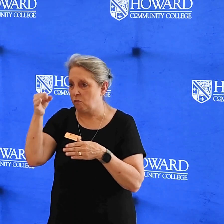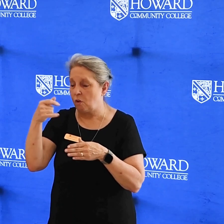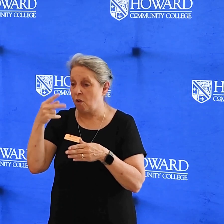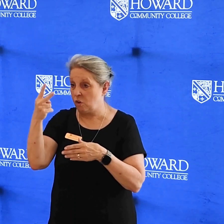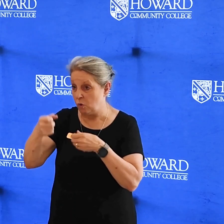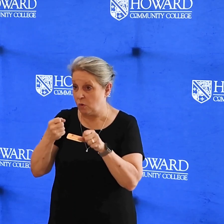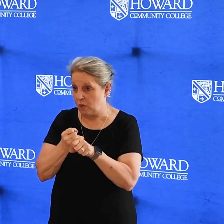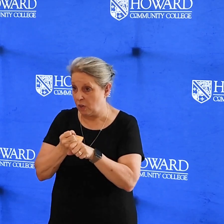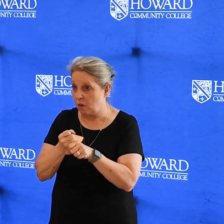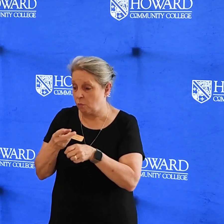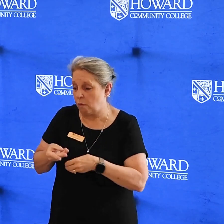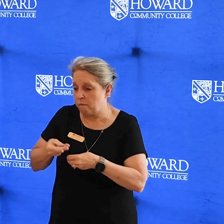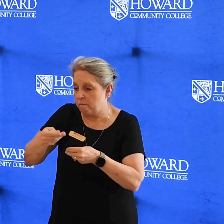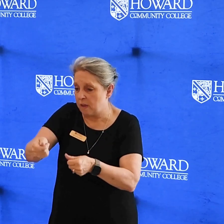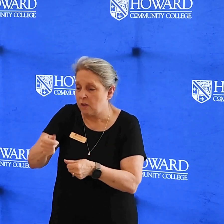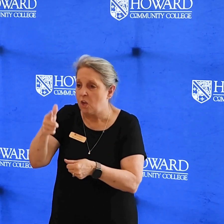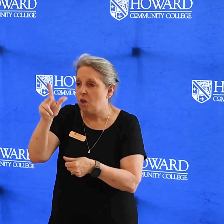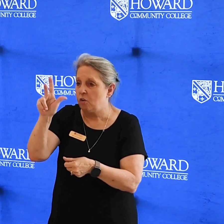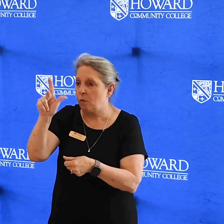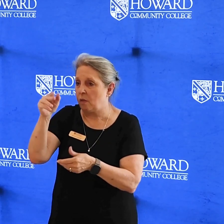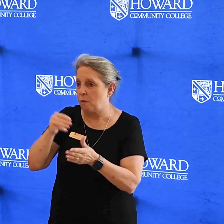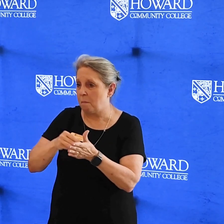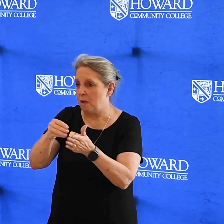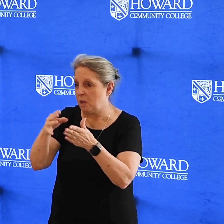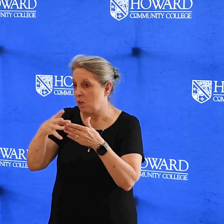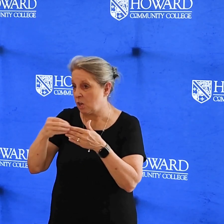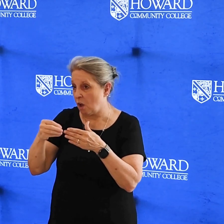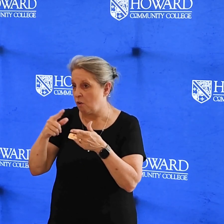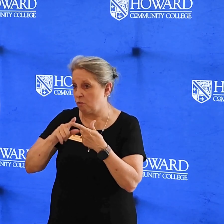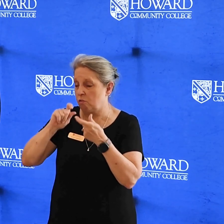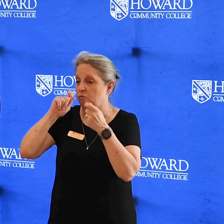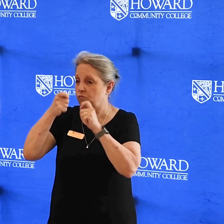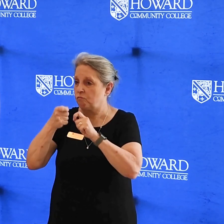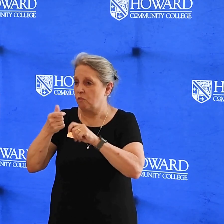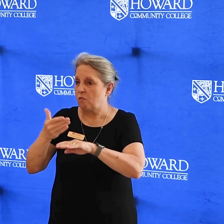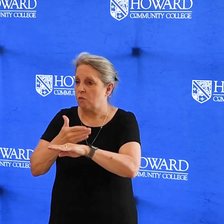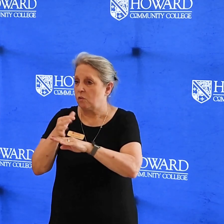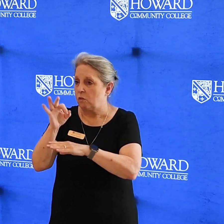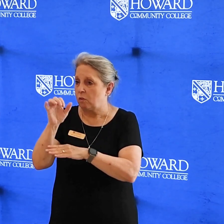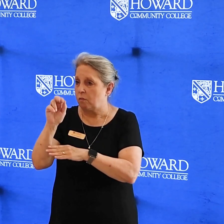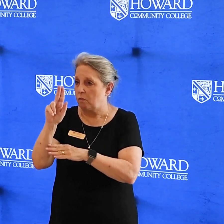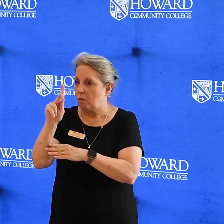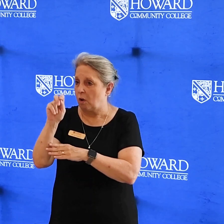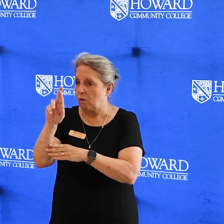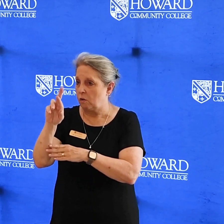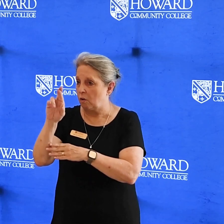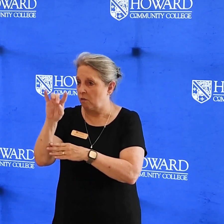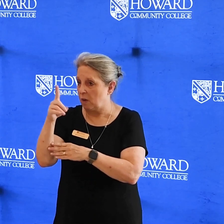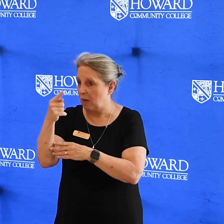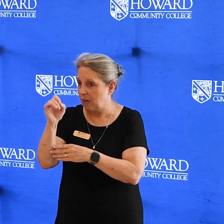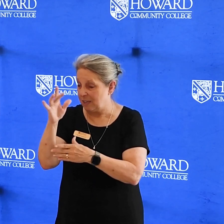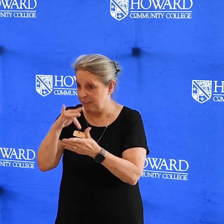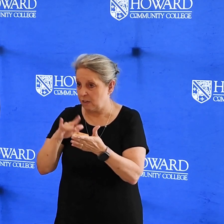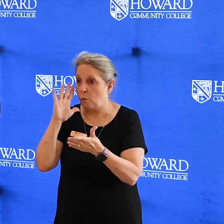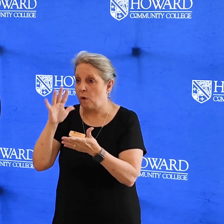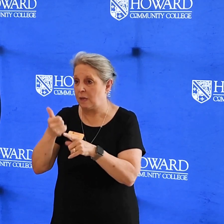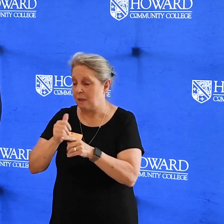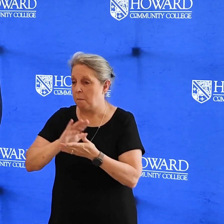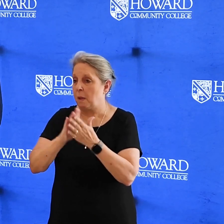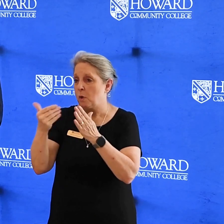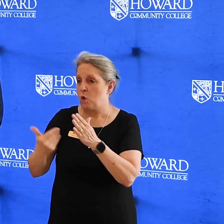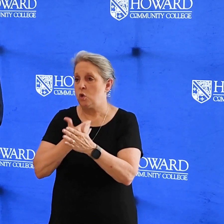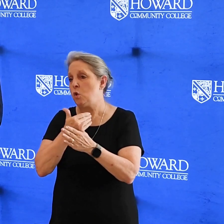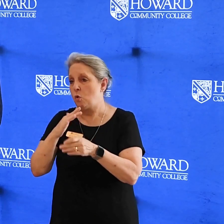invested $23 million to renovate and restore the Faulkner Ridge Center, which will become a new